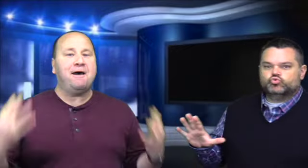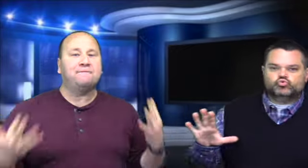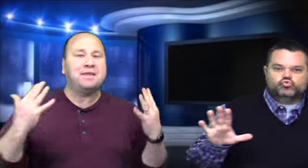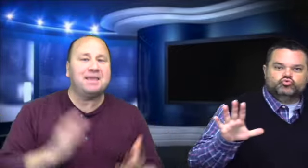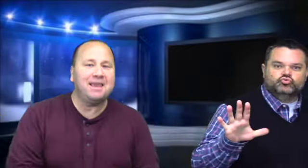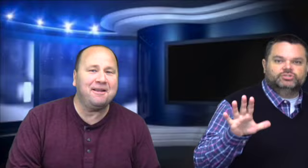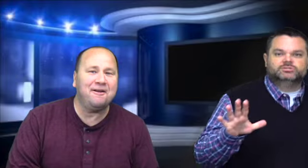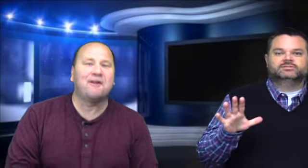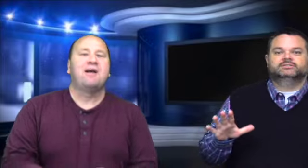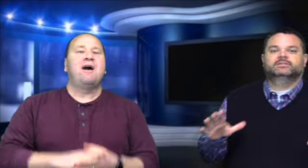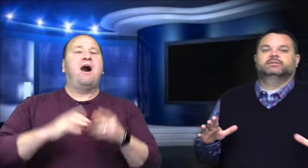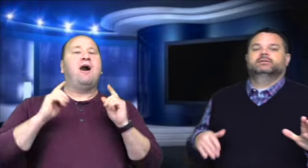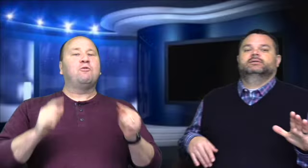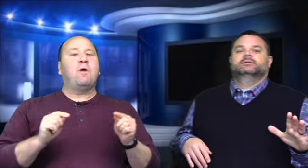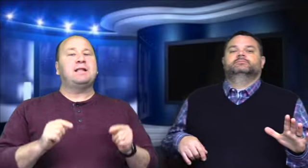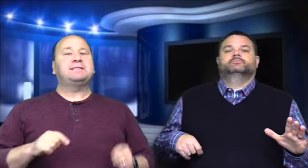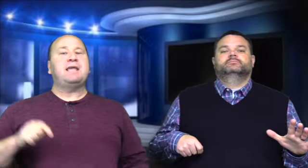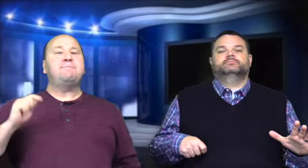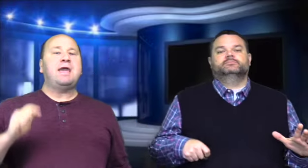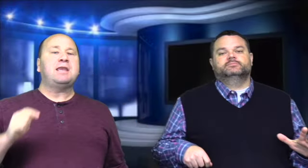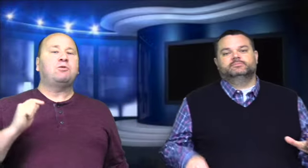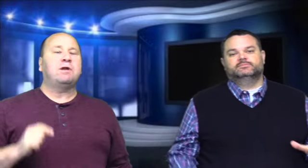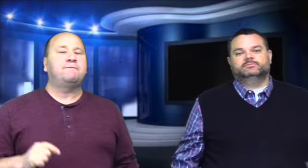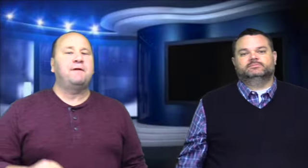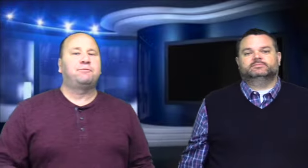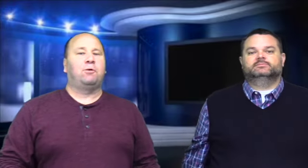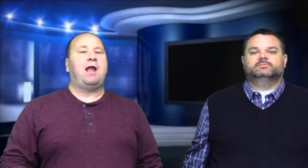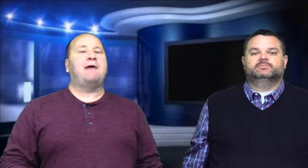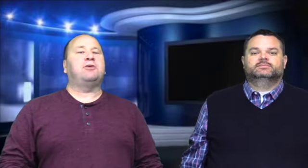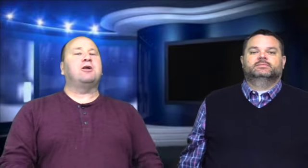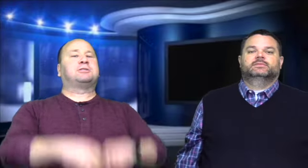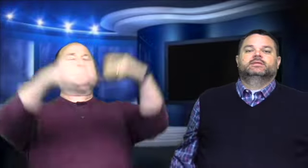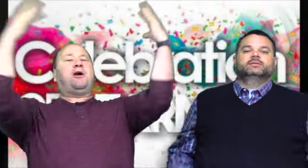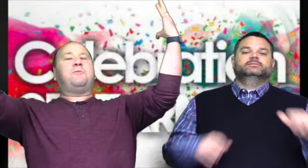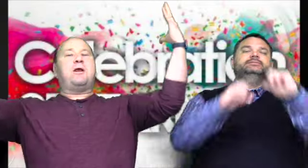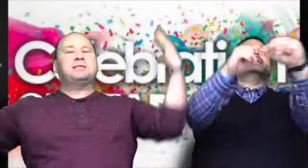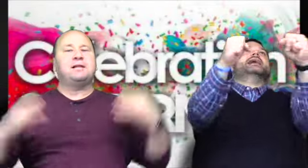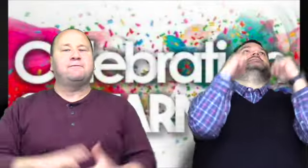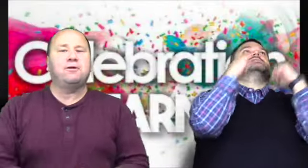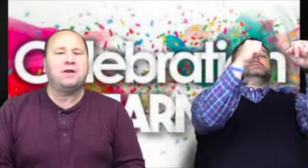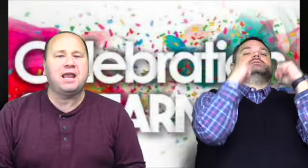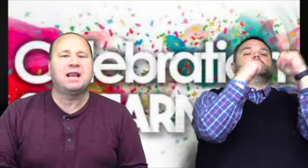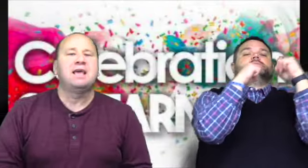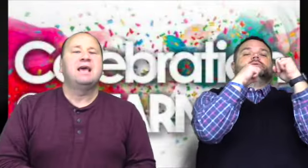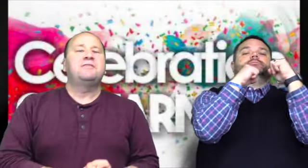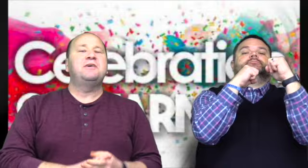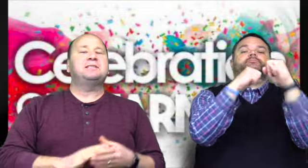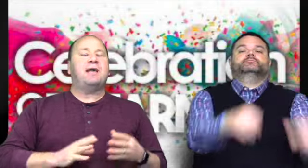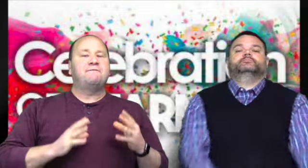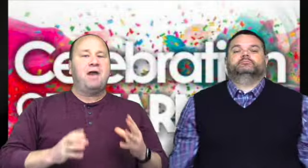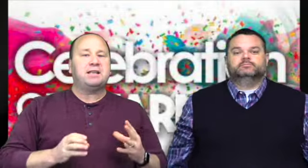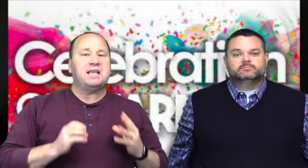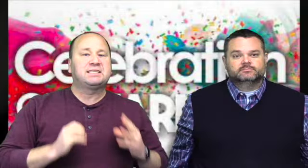the year. On Wednesday, May 25th, we're having our Celebration of Learning. This event is gonna